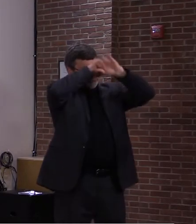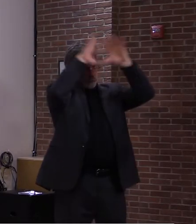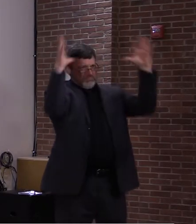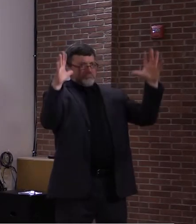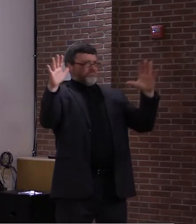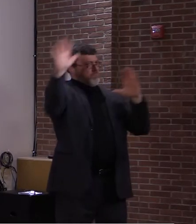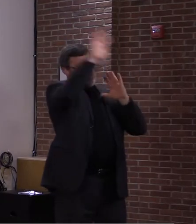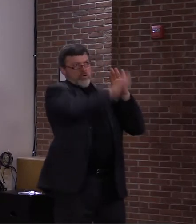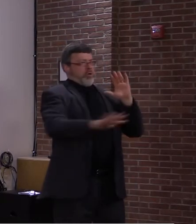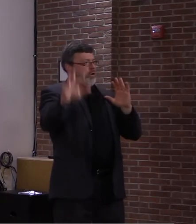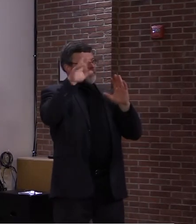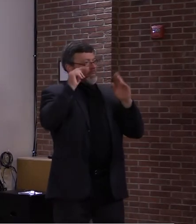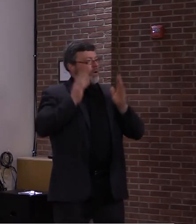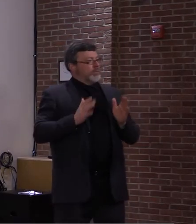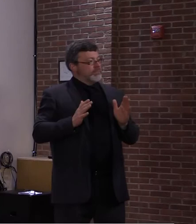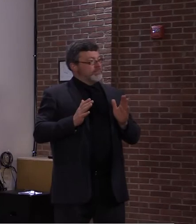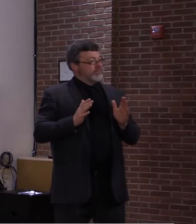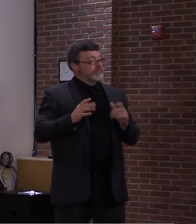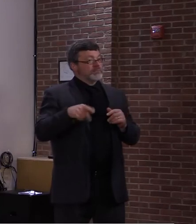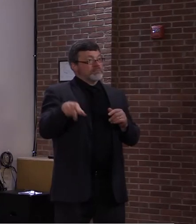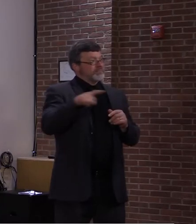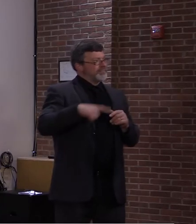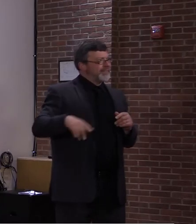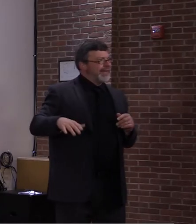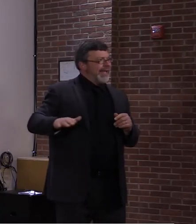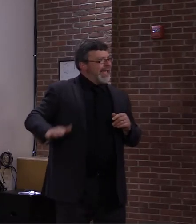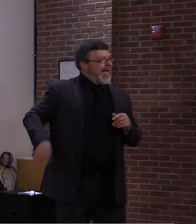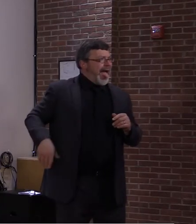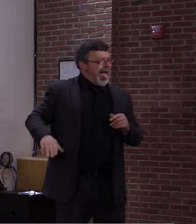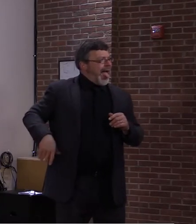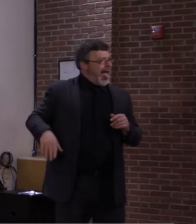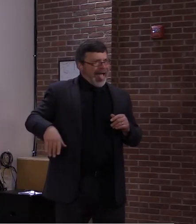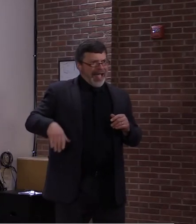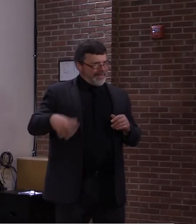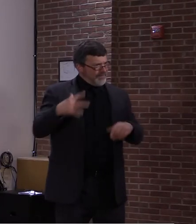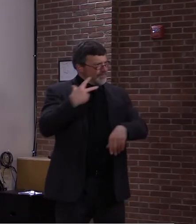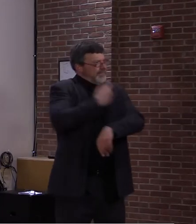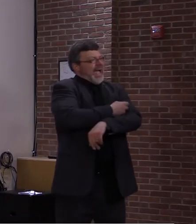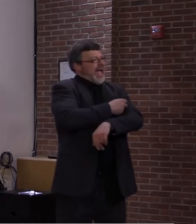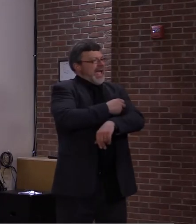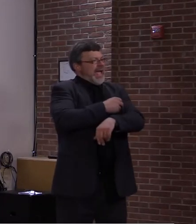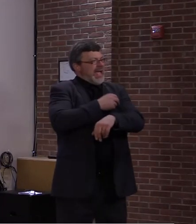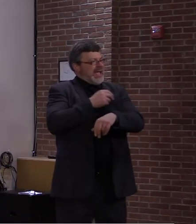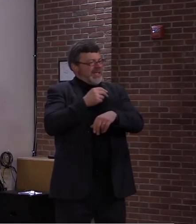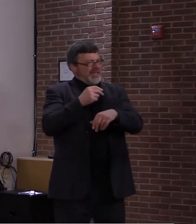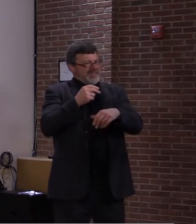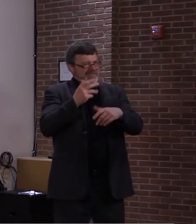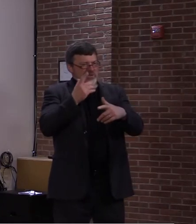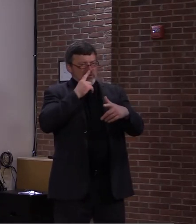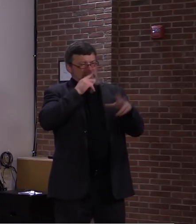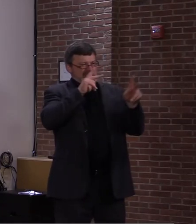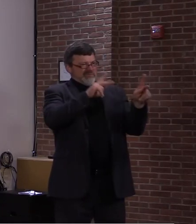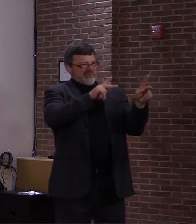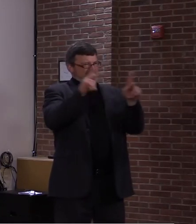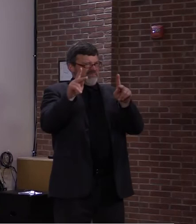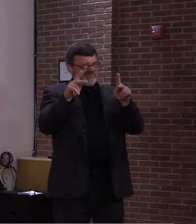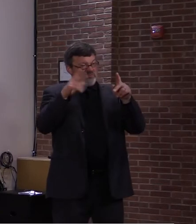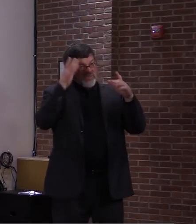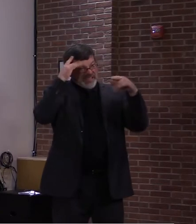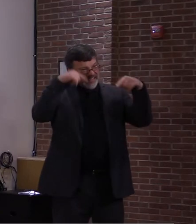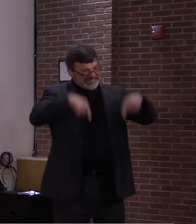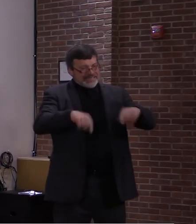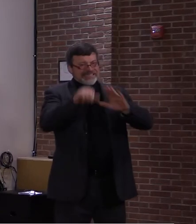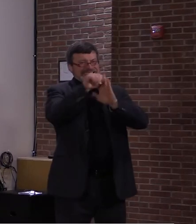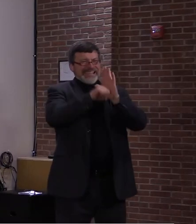that haven't been vaccinated. We have a majority of our population, a vast majority, that's been vaccinated, of those